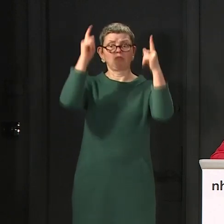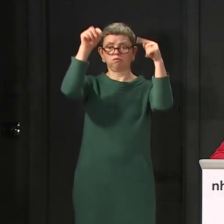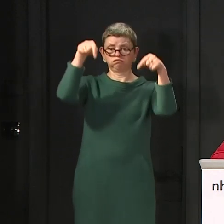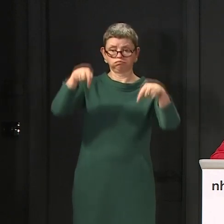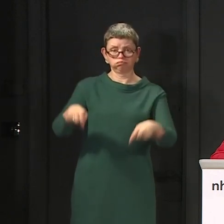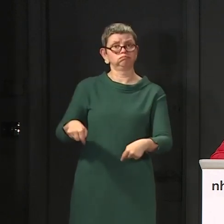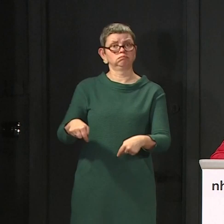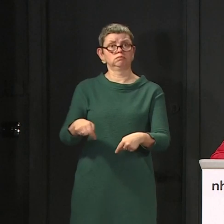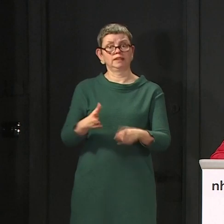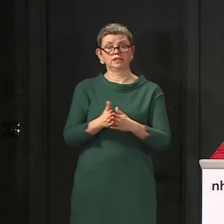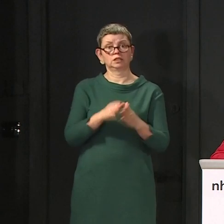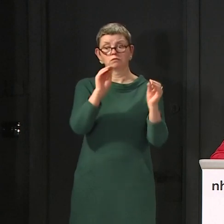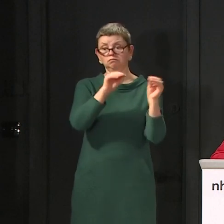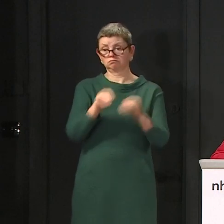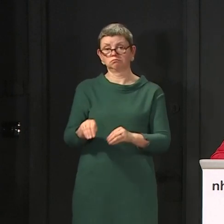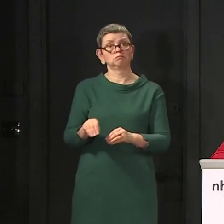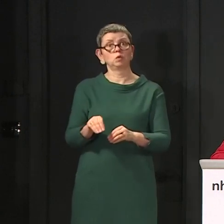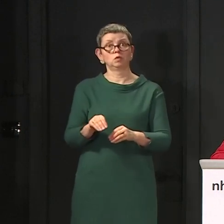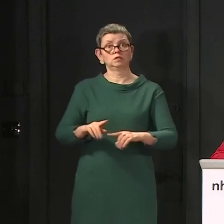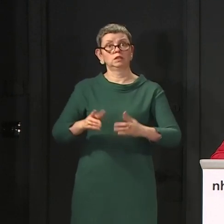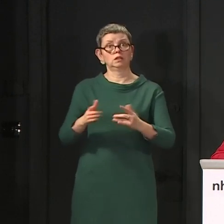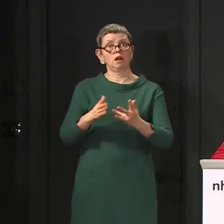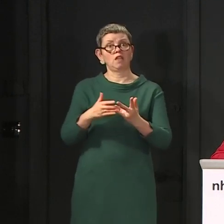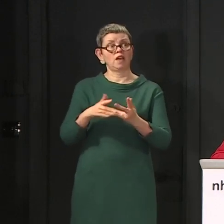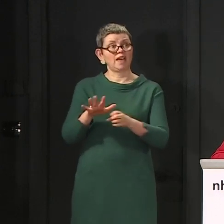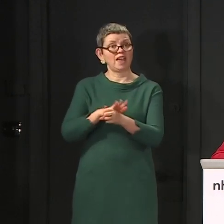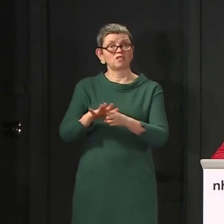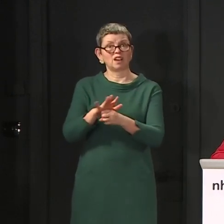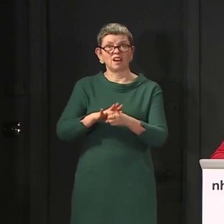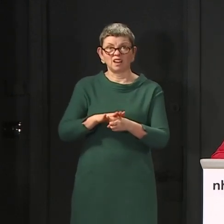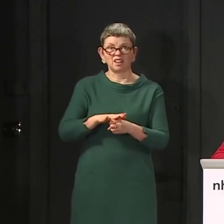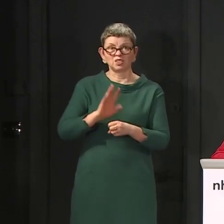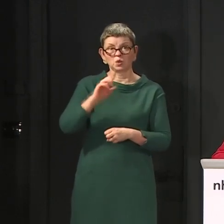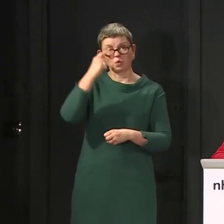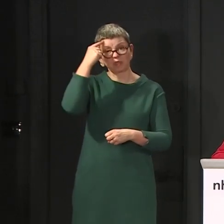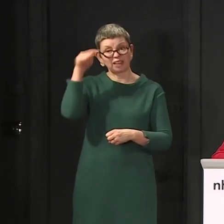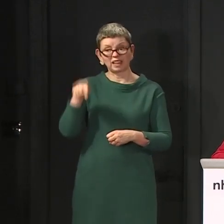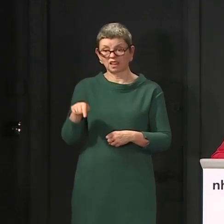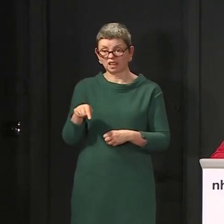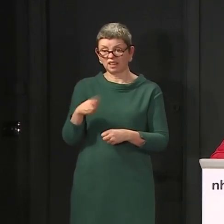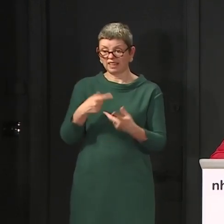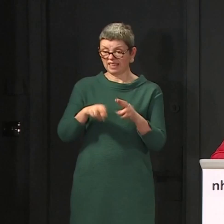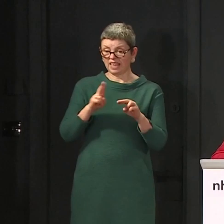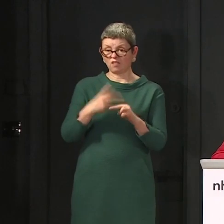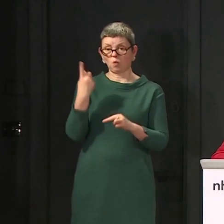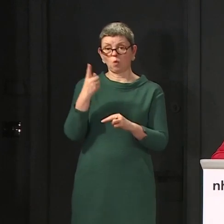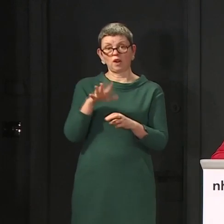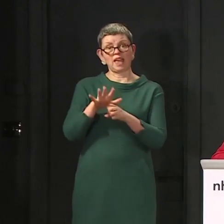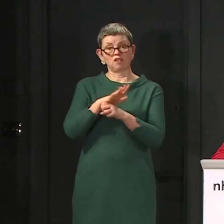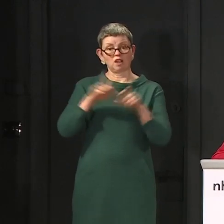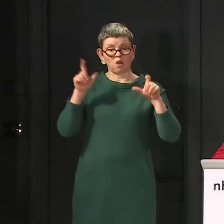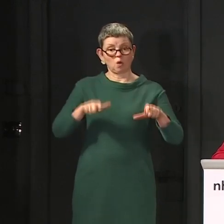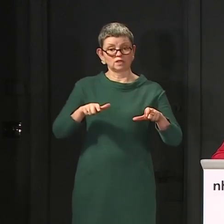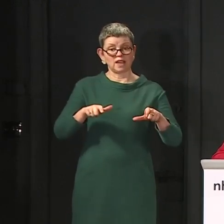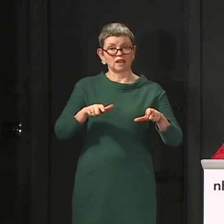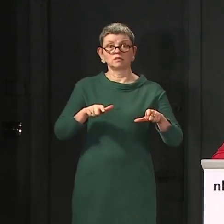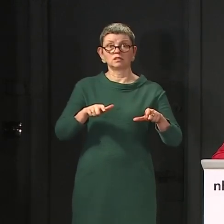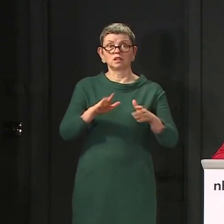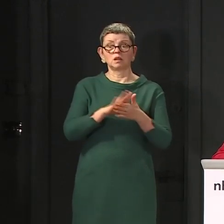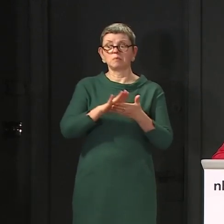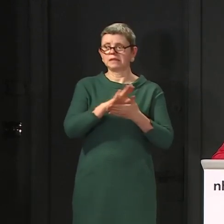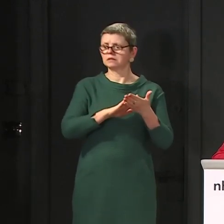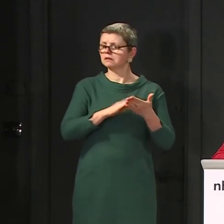that England's message will be seen as some kind of green light to go for a jolly in the Lake District or something? And also,